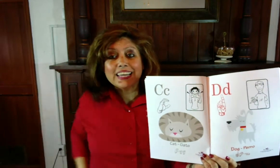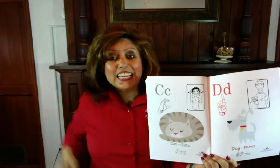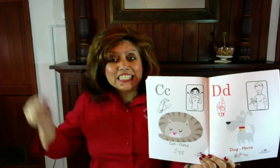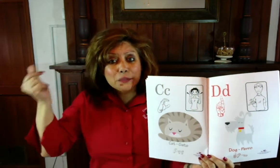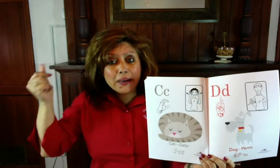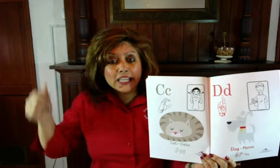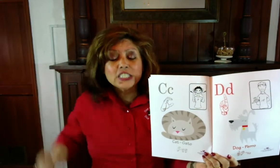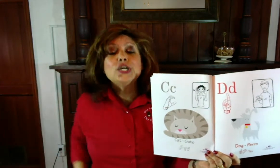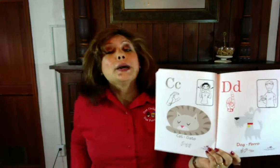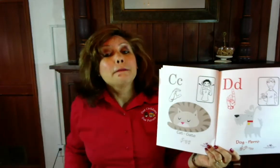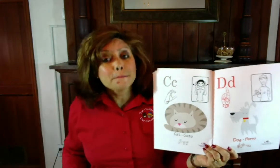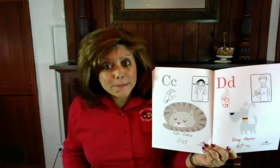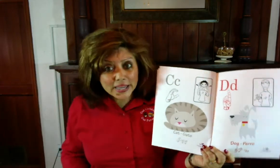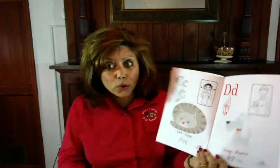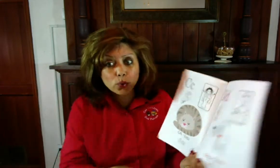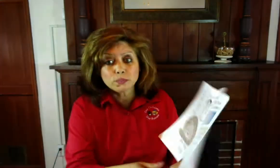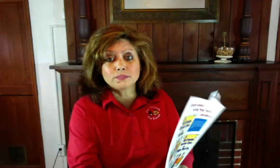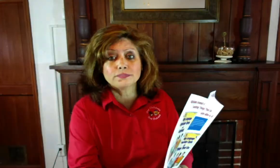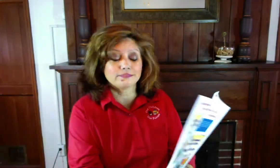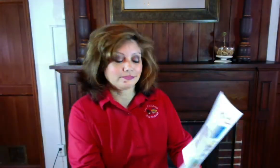in Spanish perro.